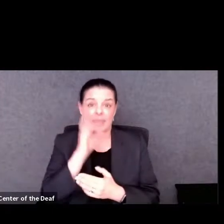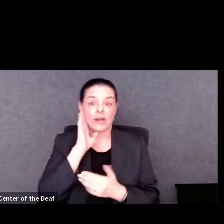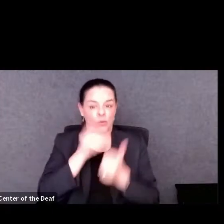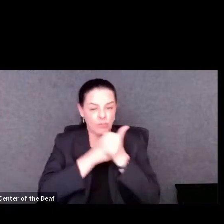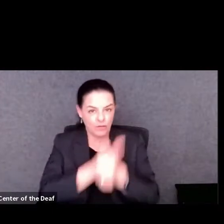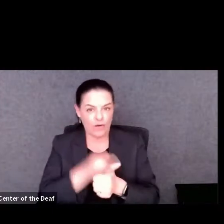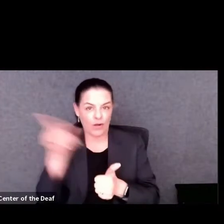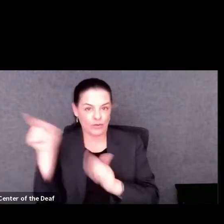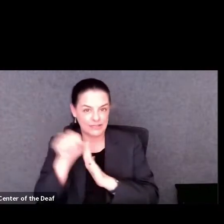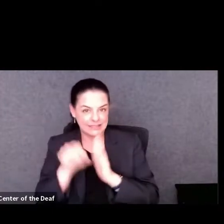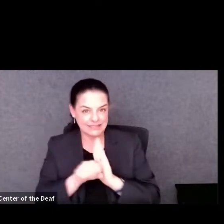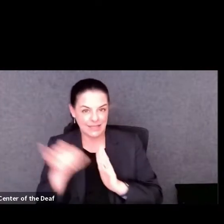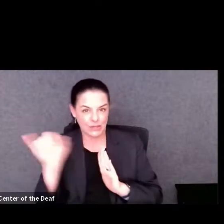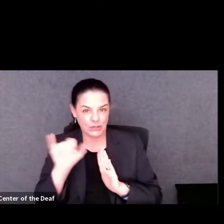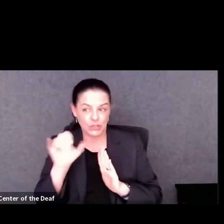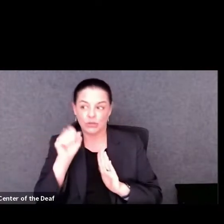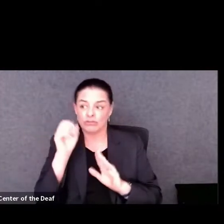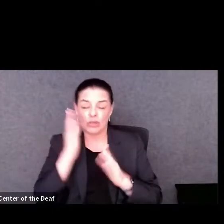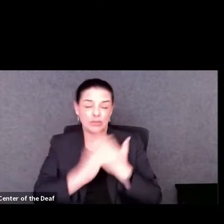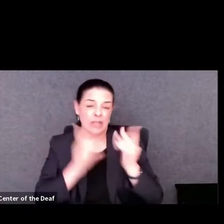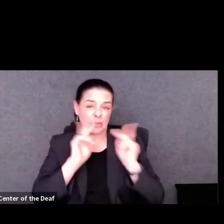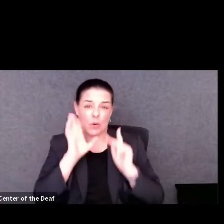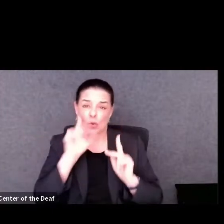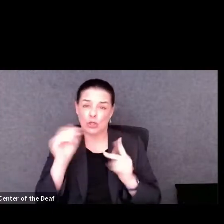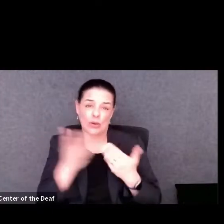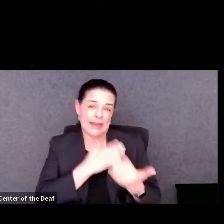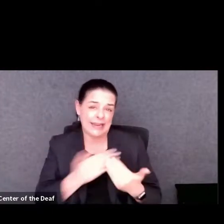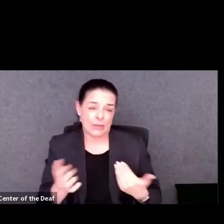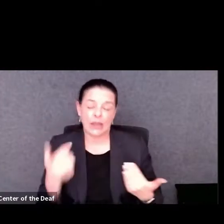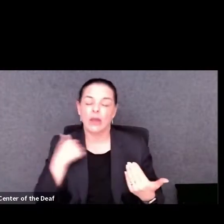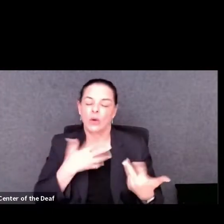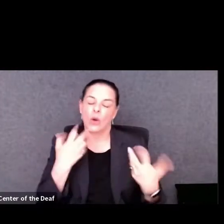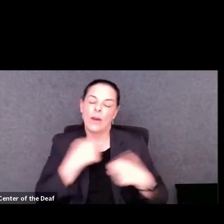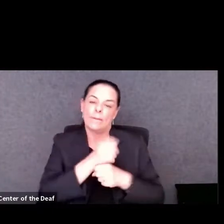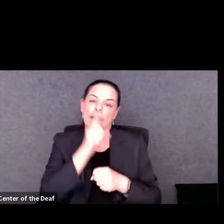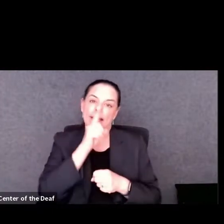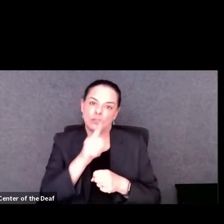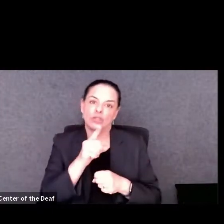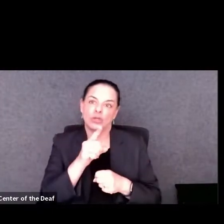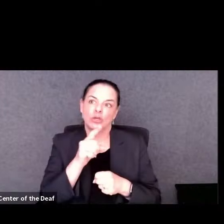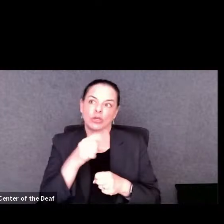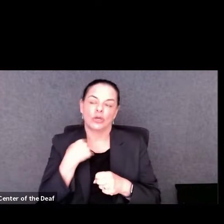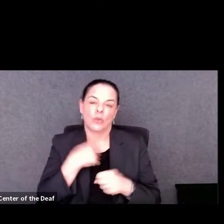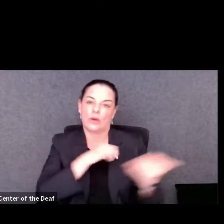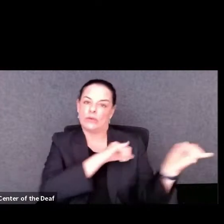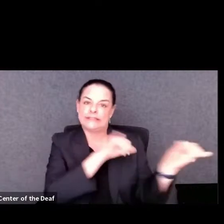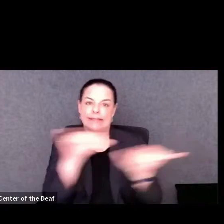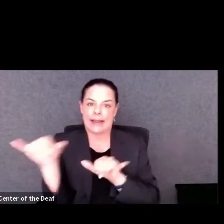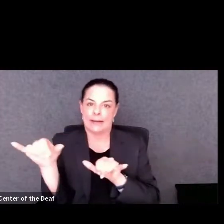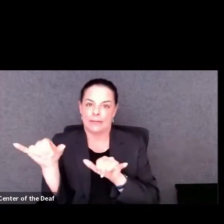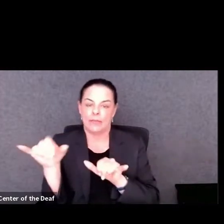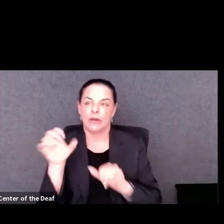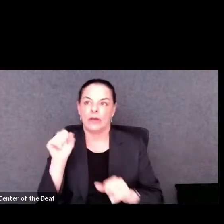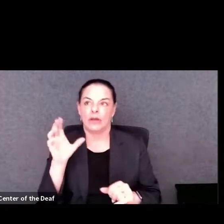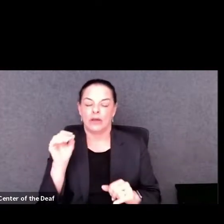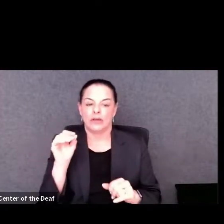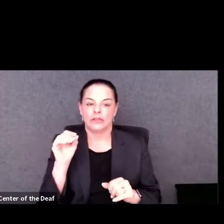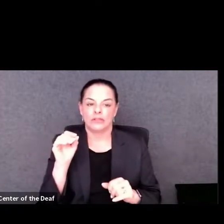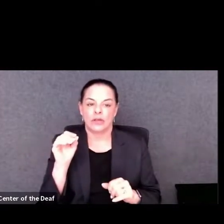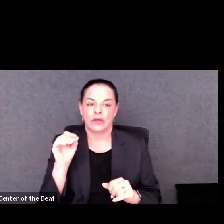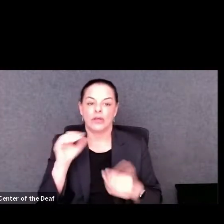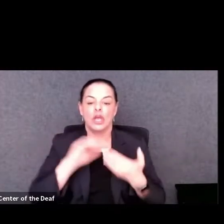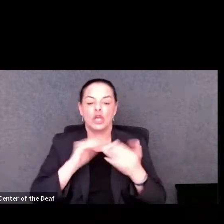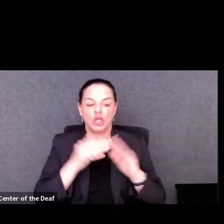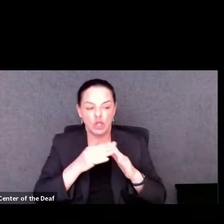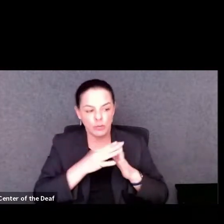with the state. So some folks will be doing it anyway. So we just want to make sure that we are same across the board so that there's